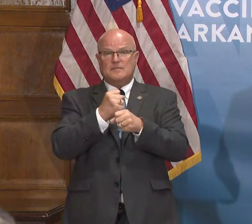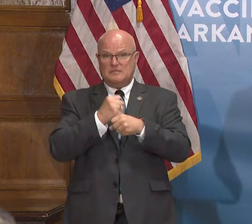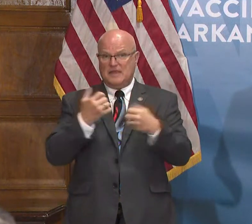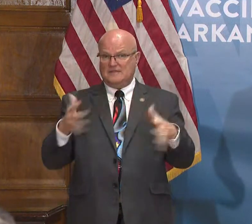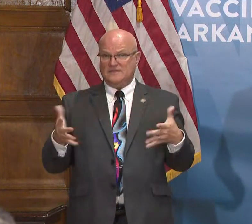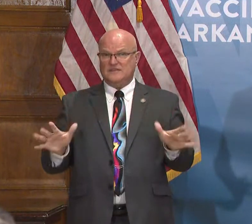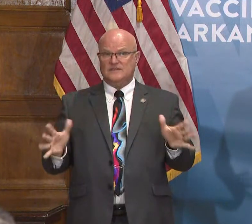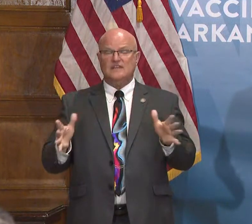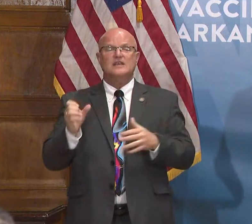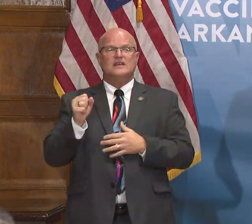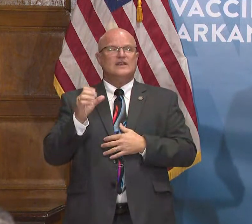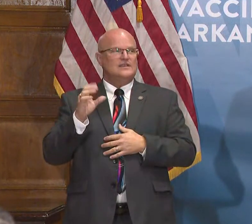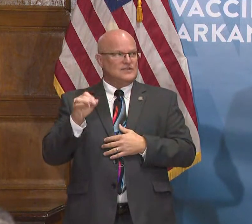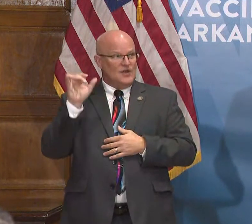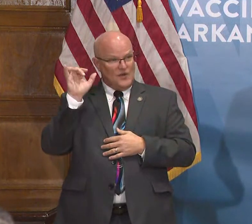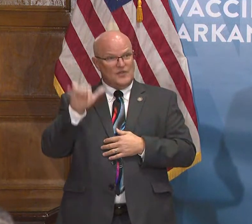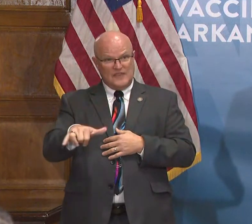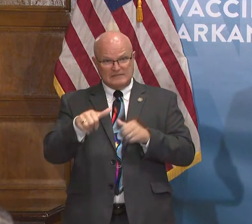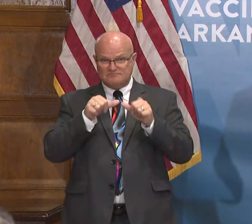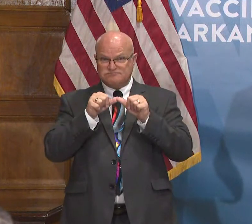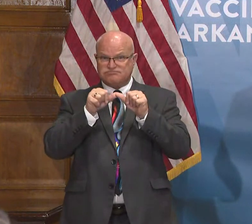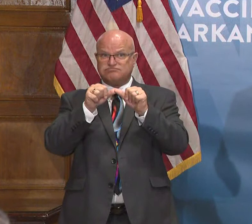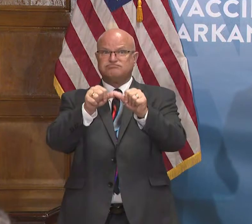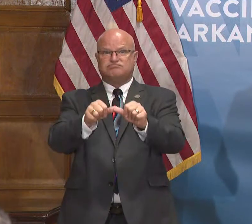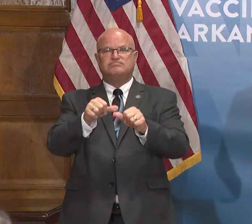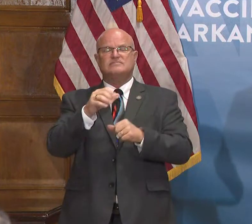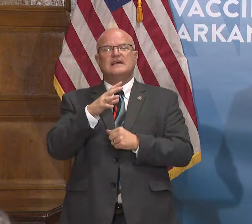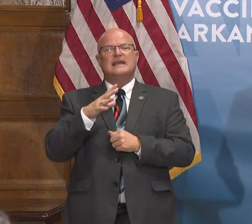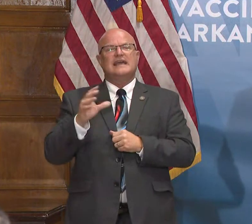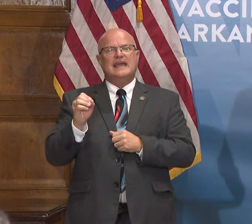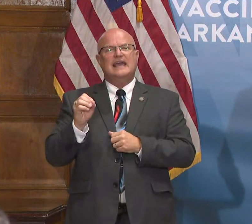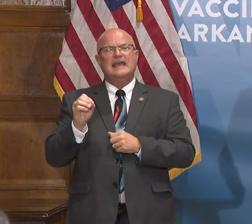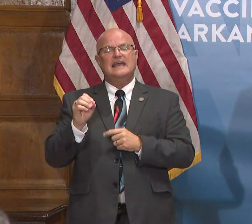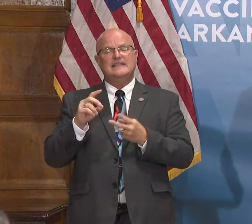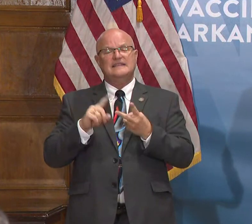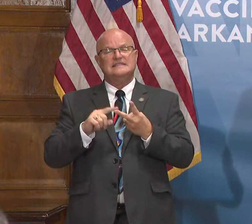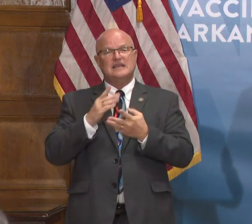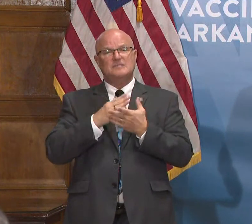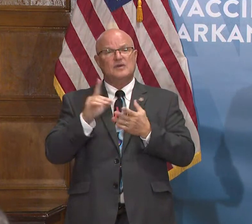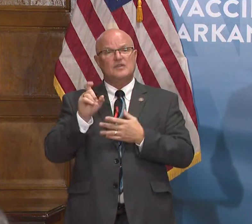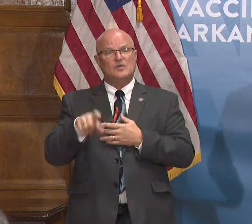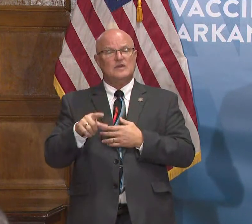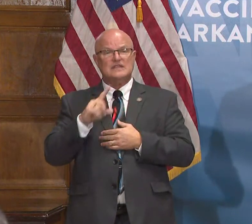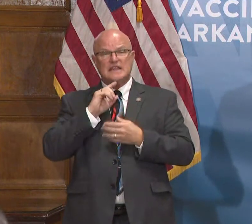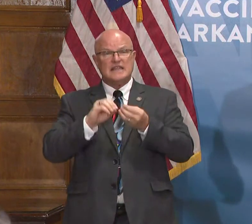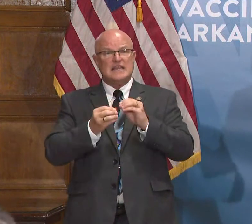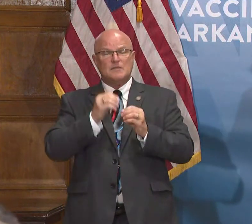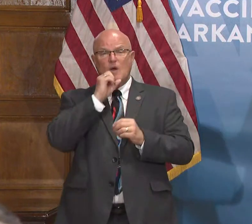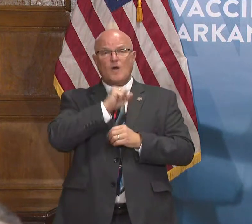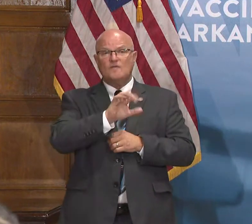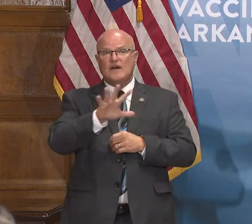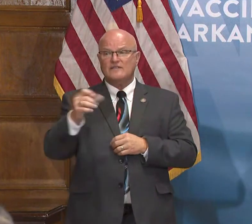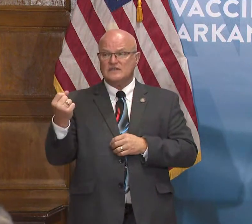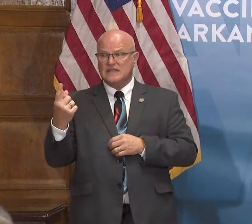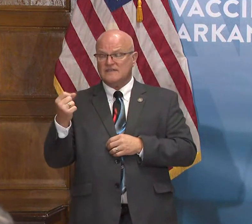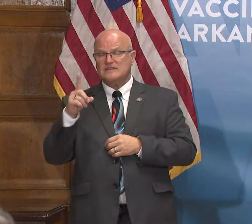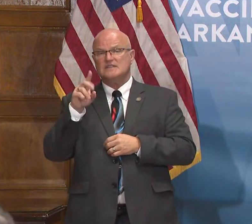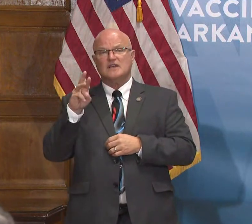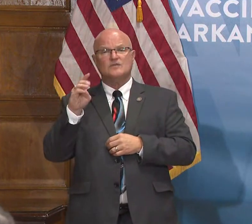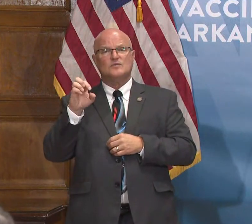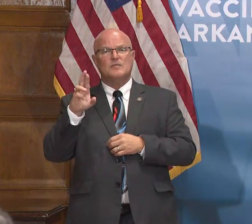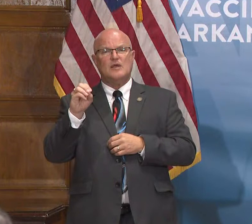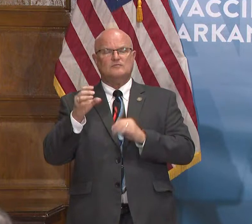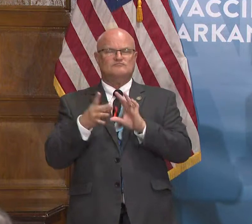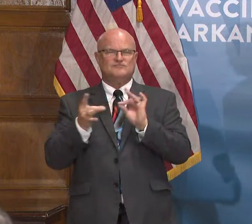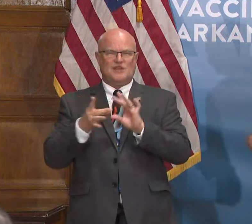made. And so that's ongoing. And in the second part of the question, as to the number of 5 to 11, I'm going to ask Dr. Romero to